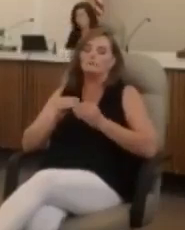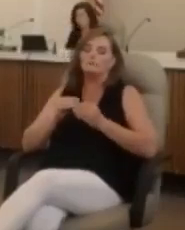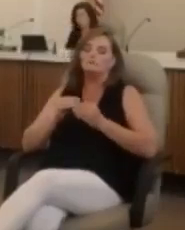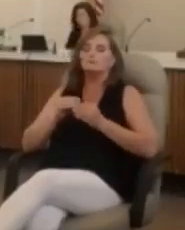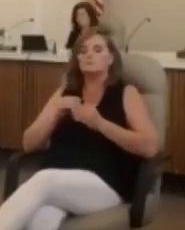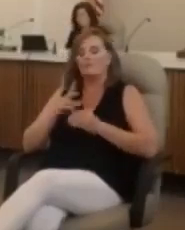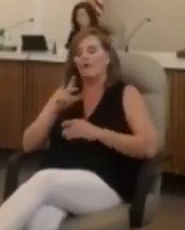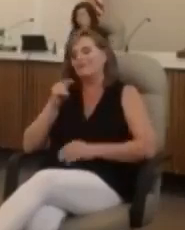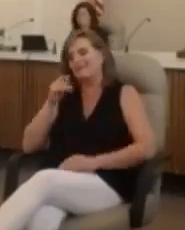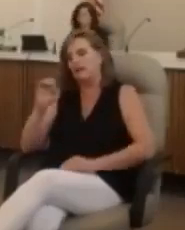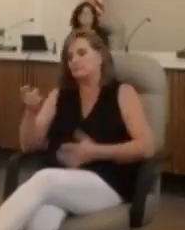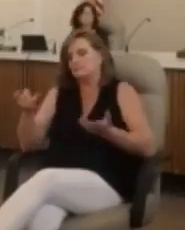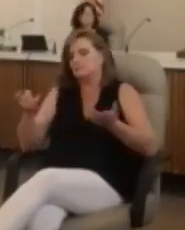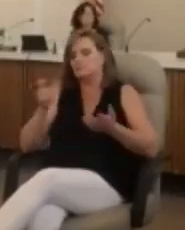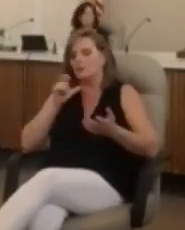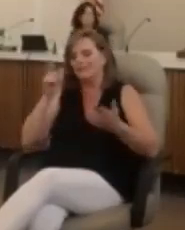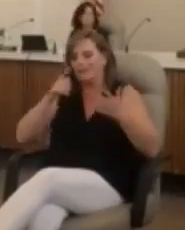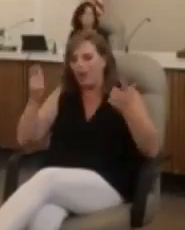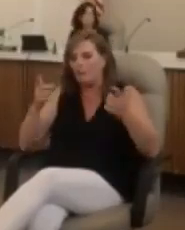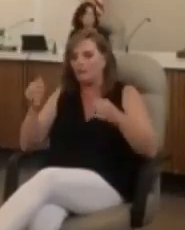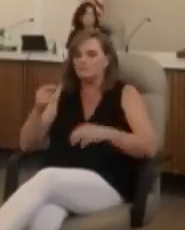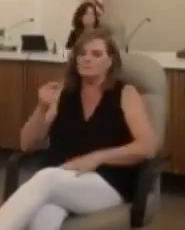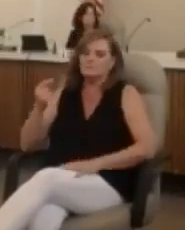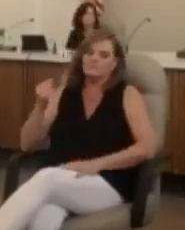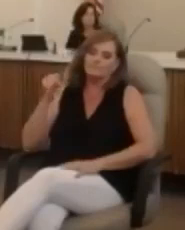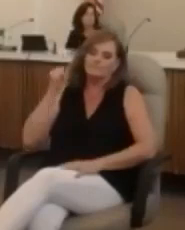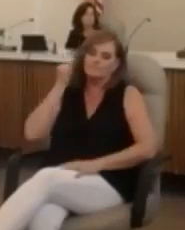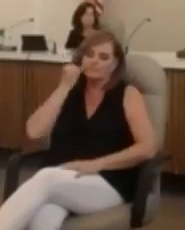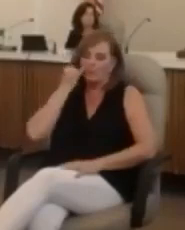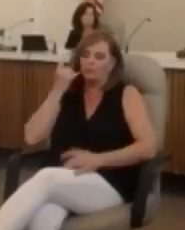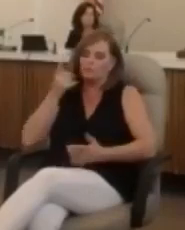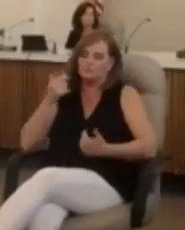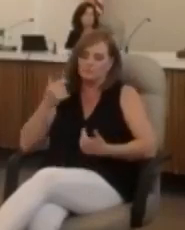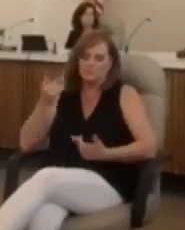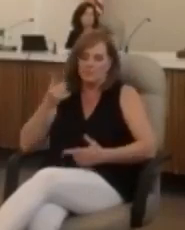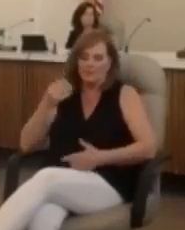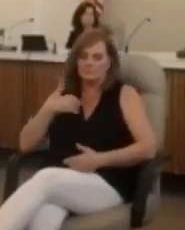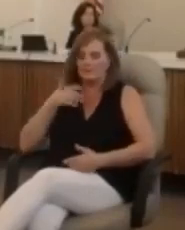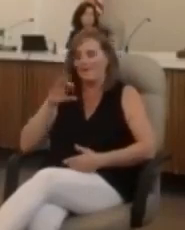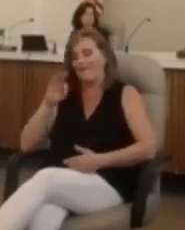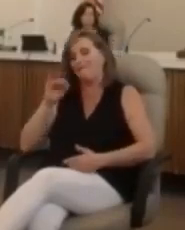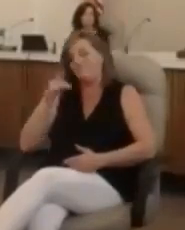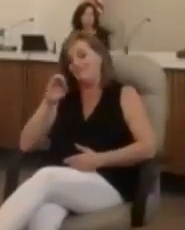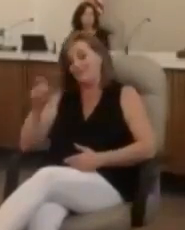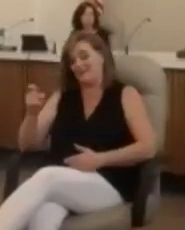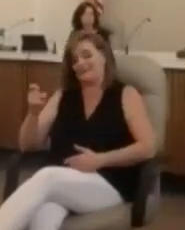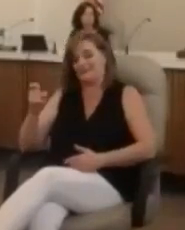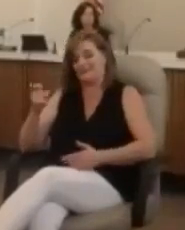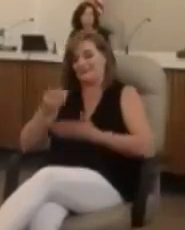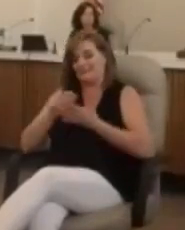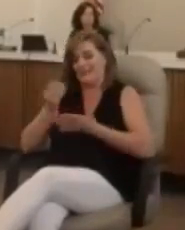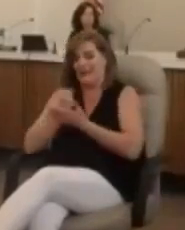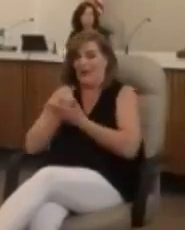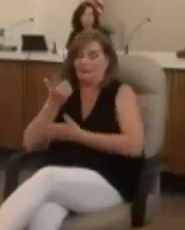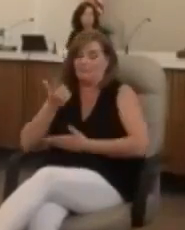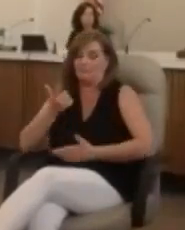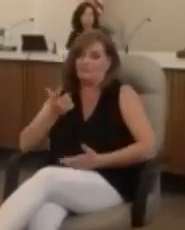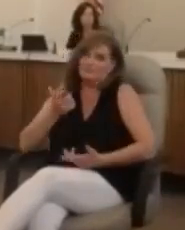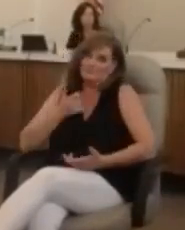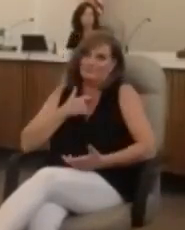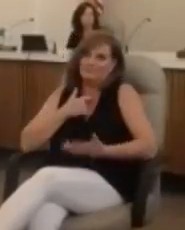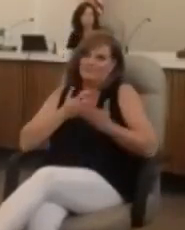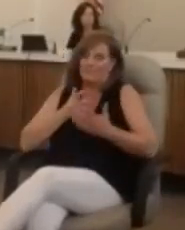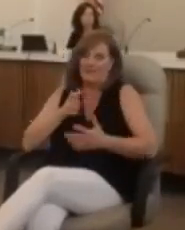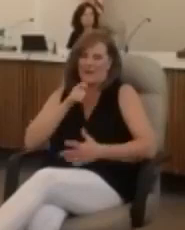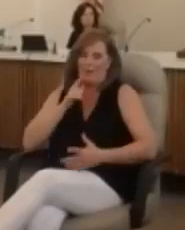a significant amount, but if someone's on a fixed income, they're obviously going to want to think twice about doing that. But what